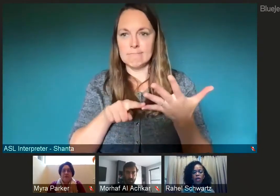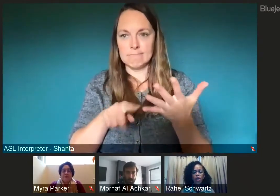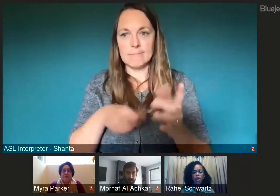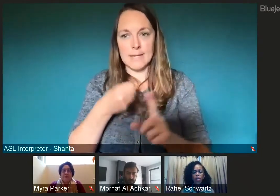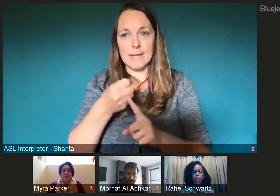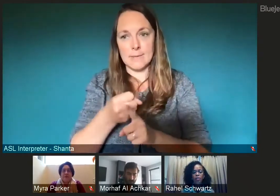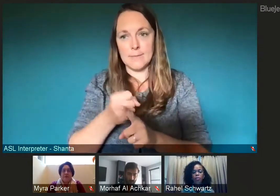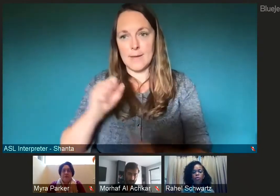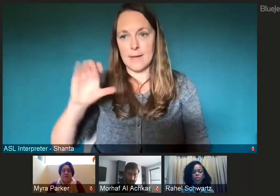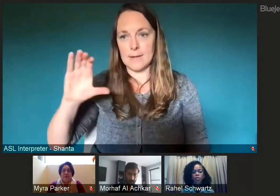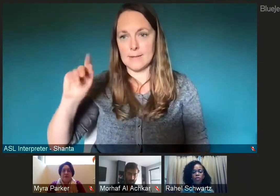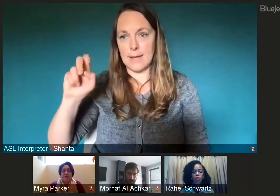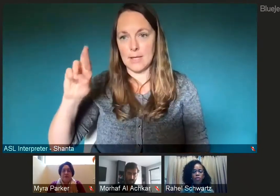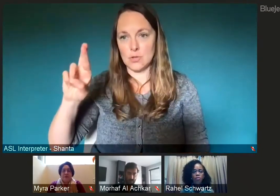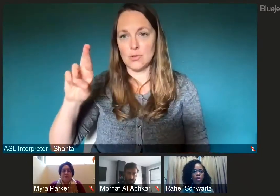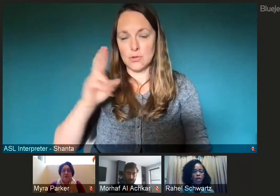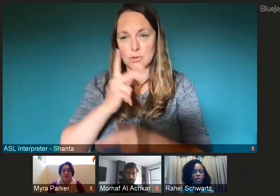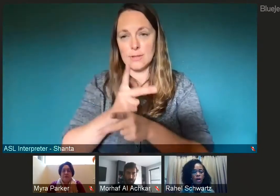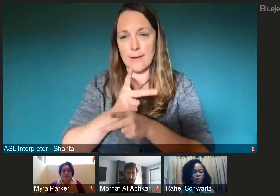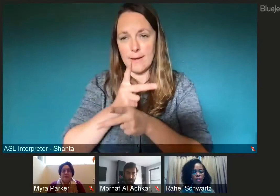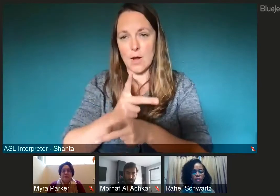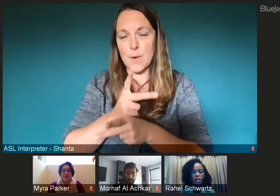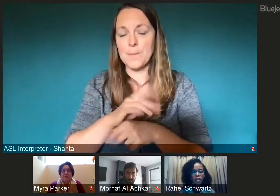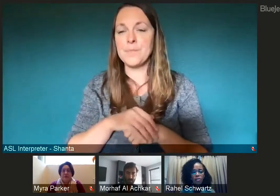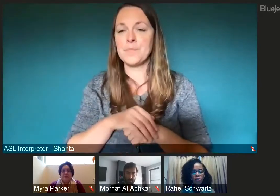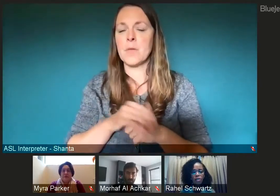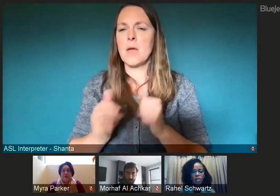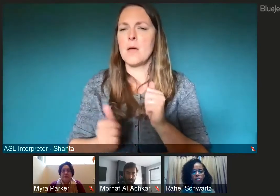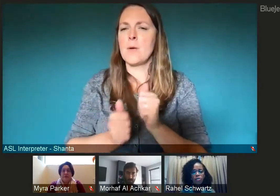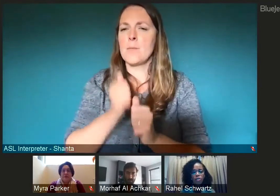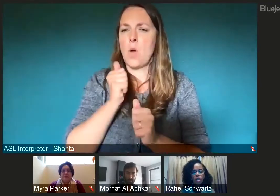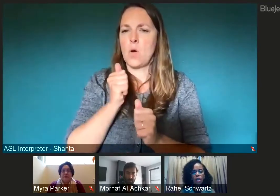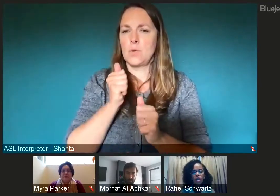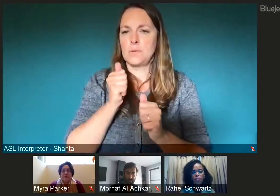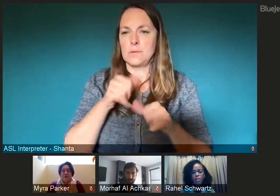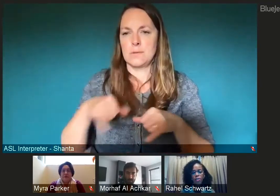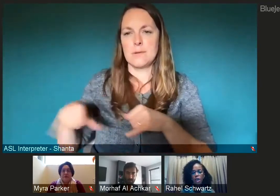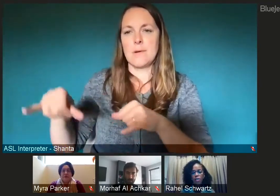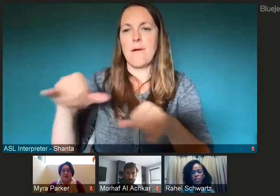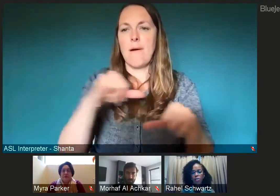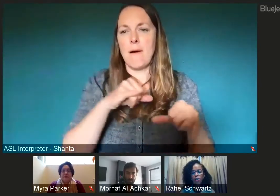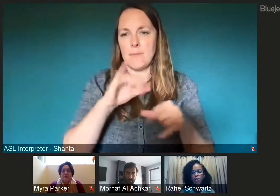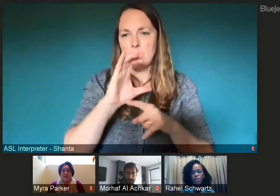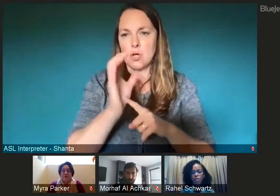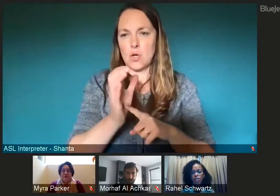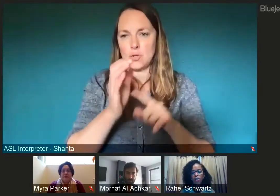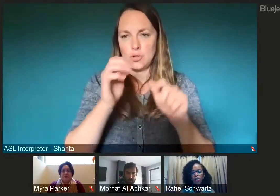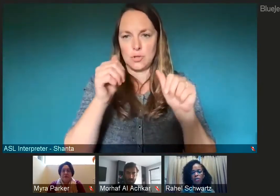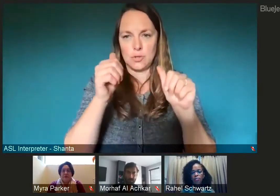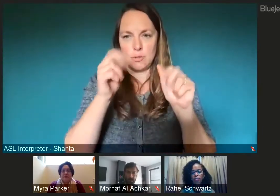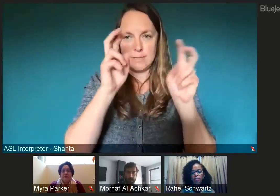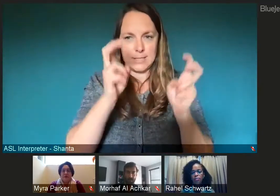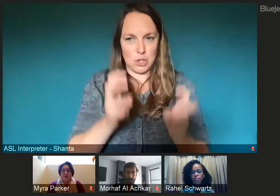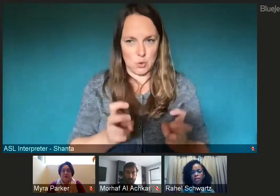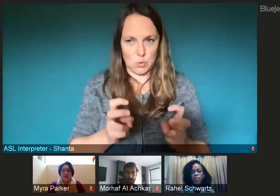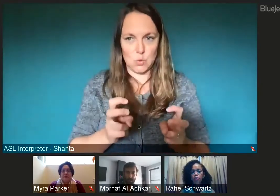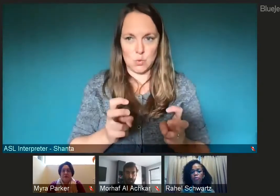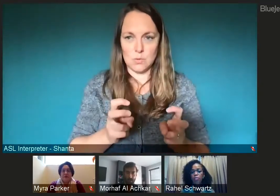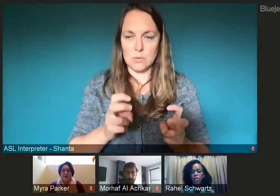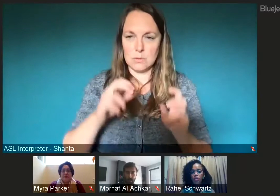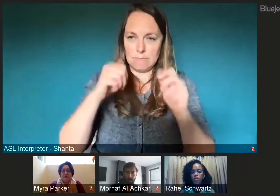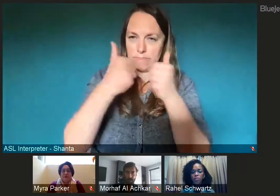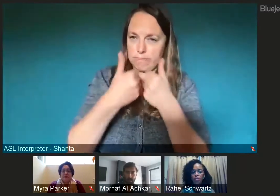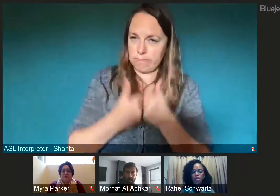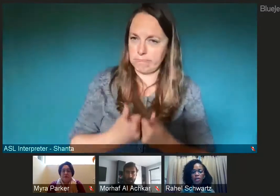care. But the most common cultural issues that have been challenging